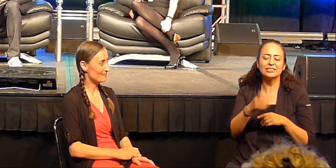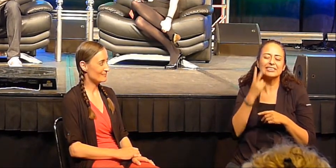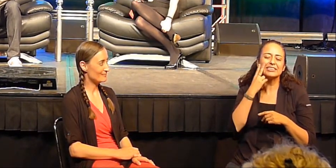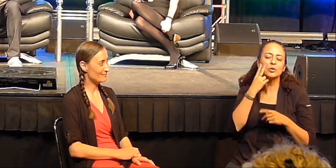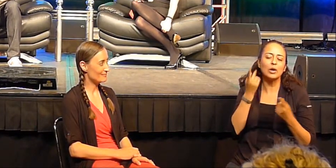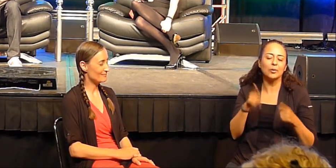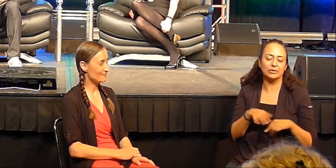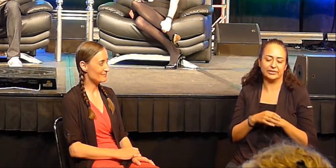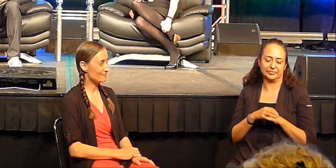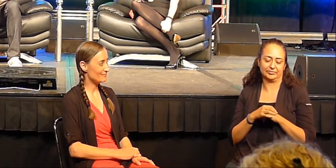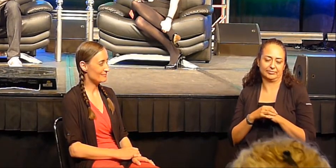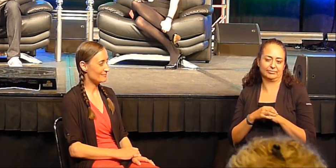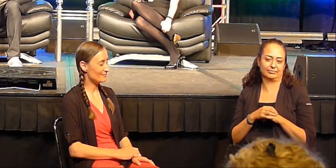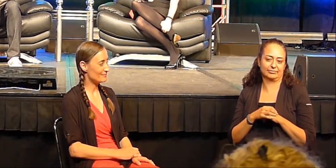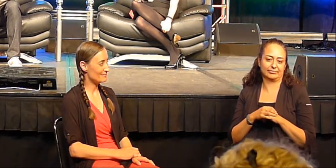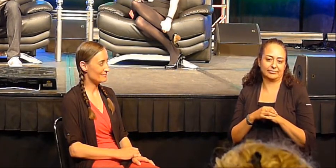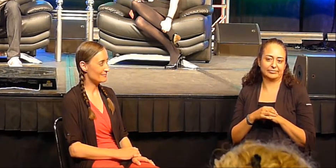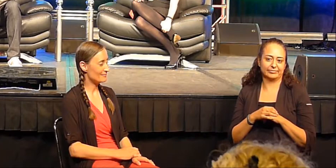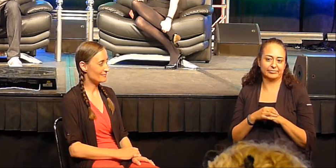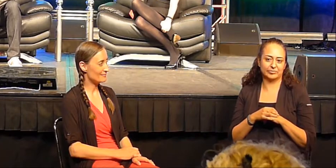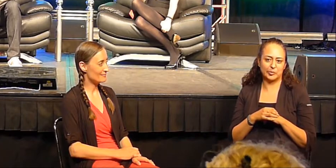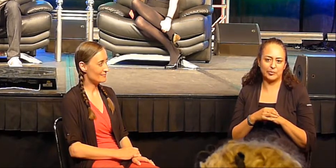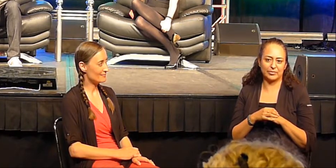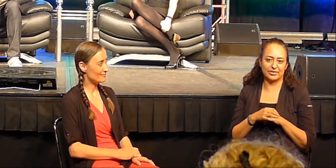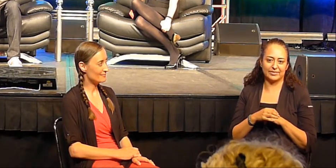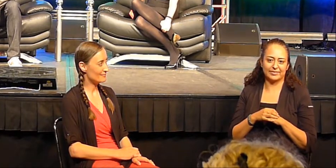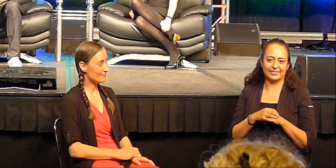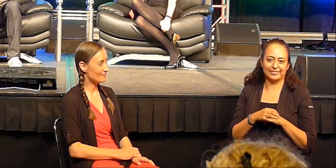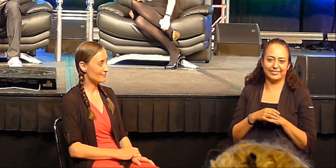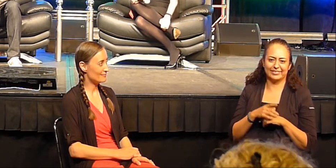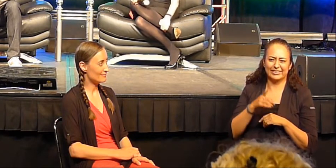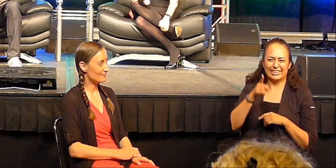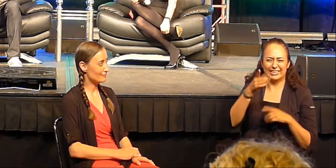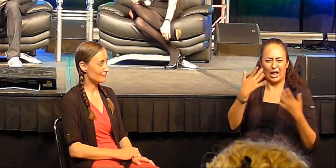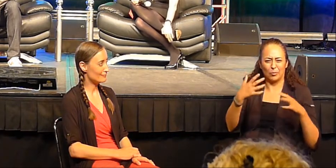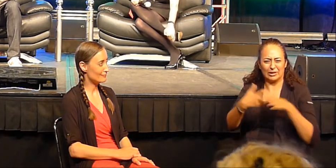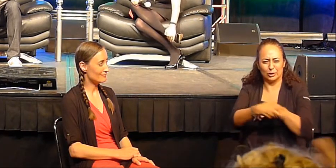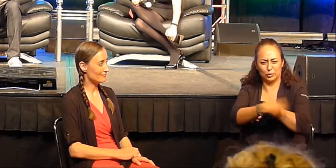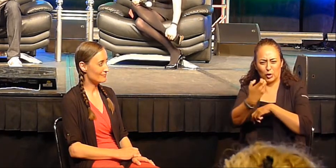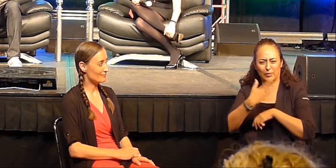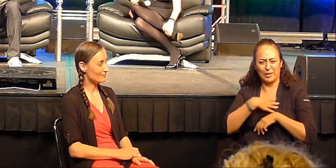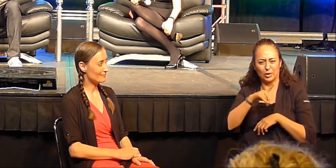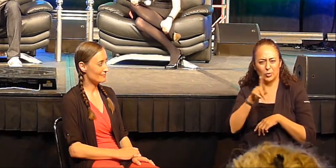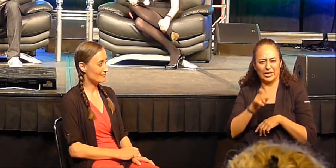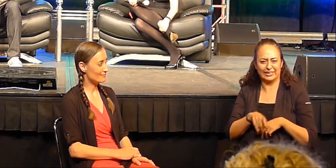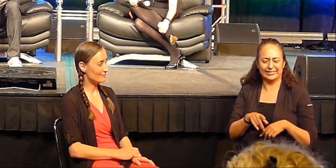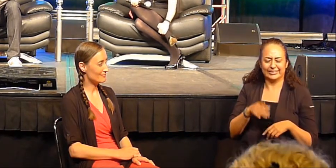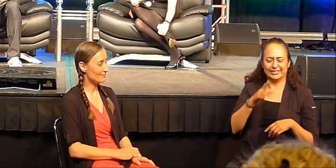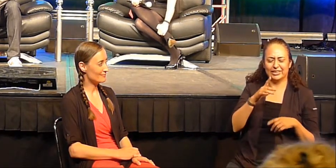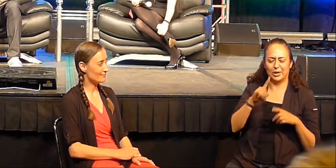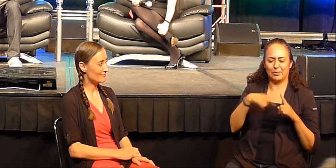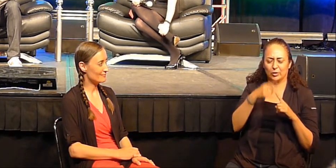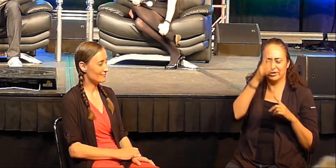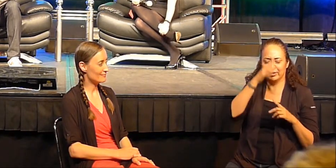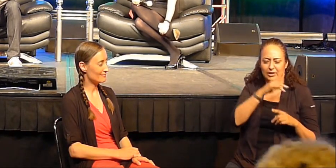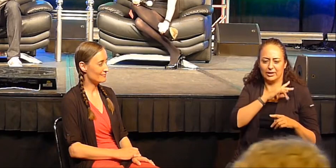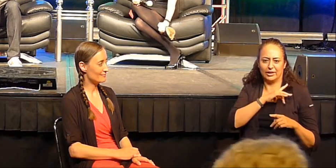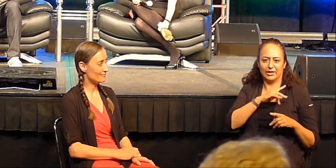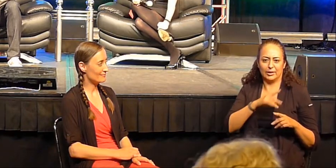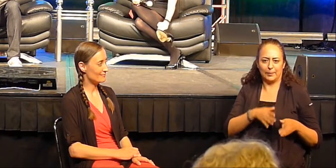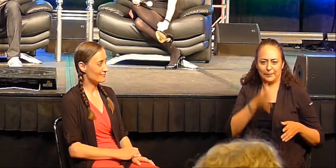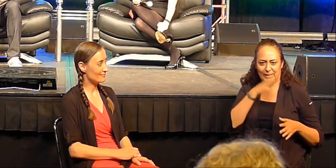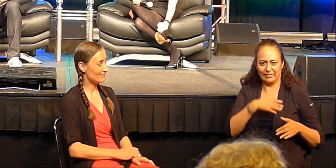You kind of took my question for the Men in Tights, but I also want to ask you, Sure. what was it like to work with Tracy Ullman as